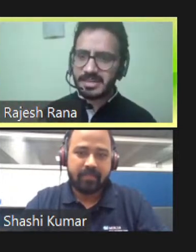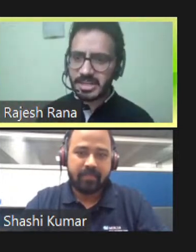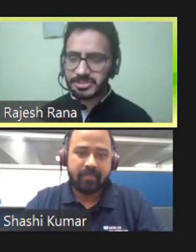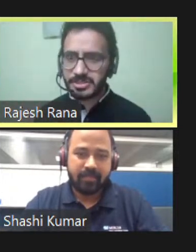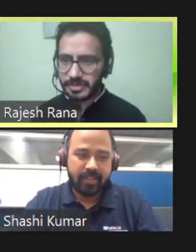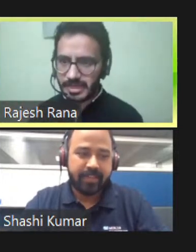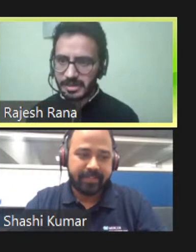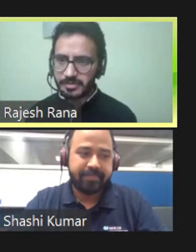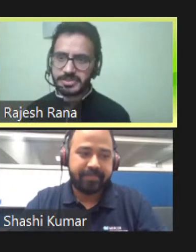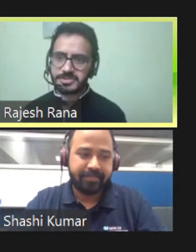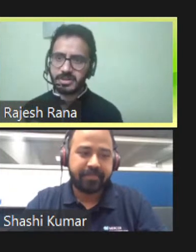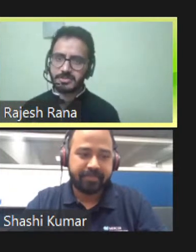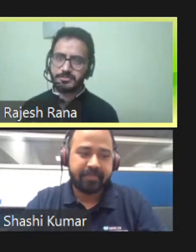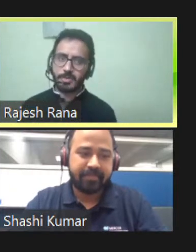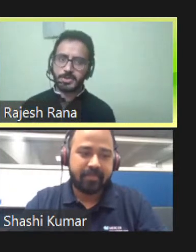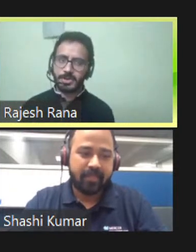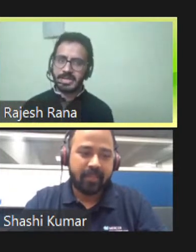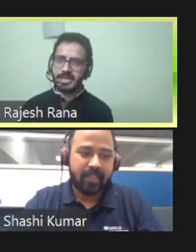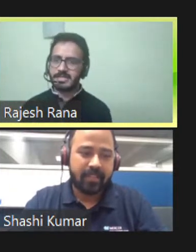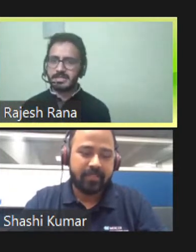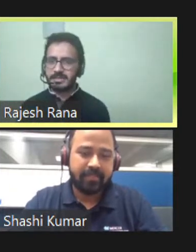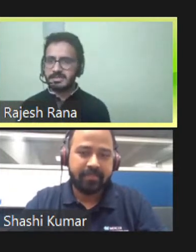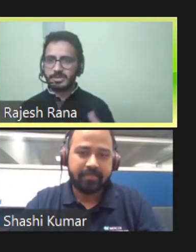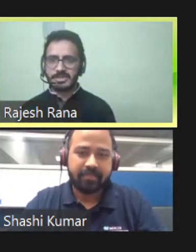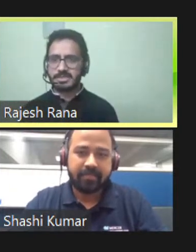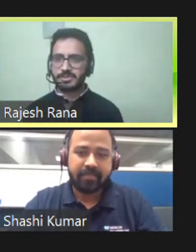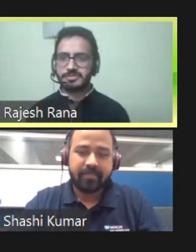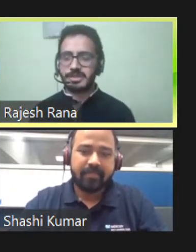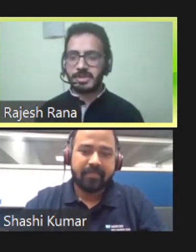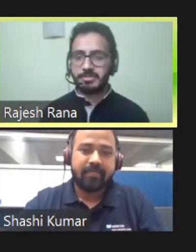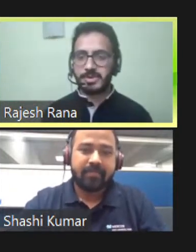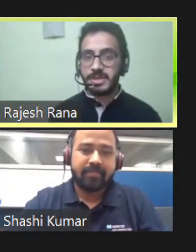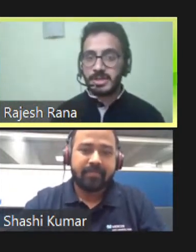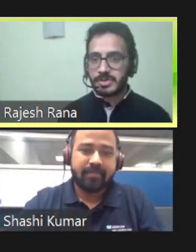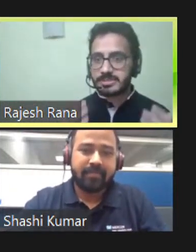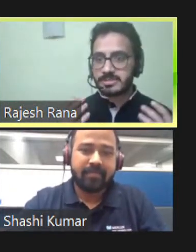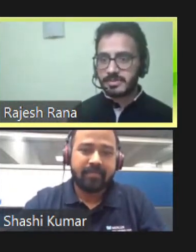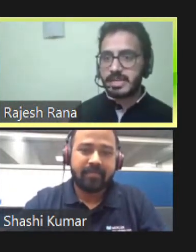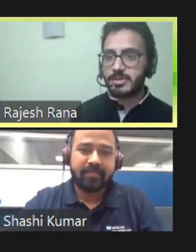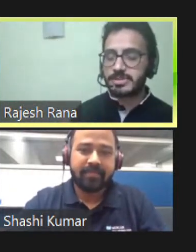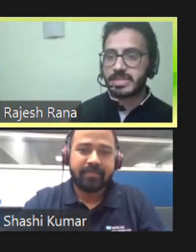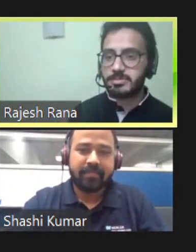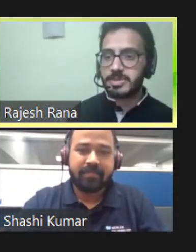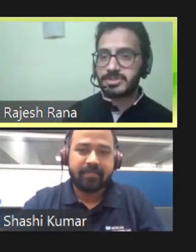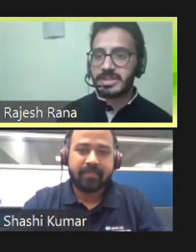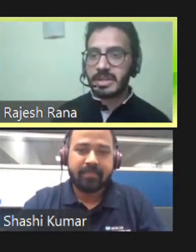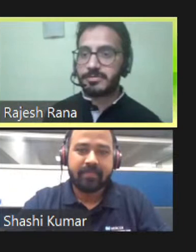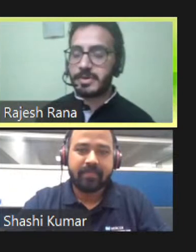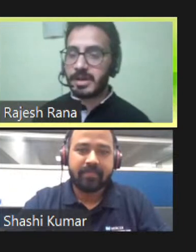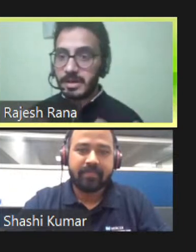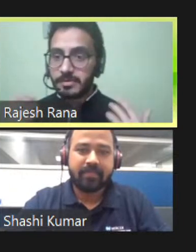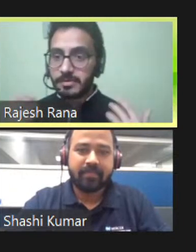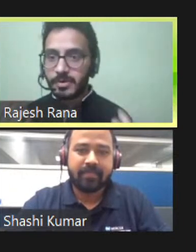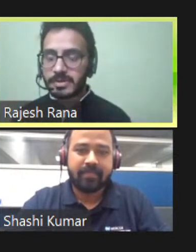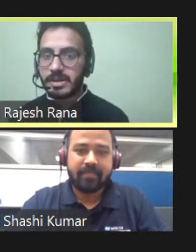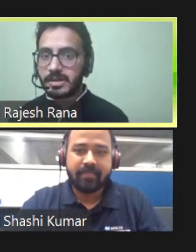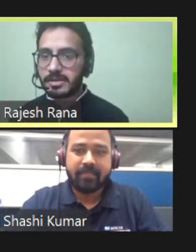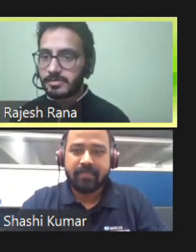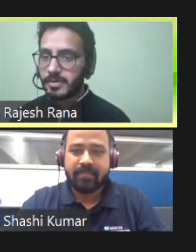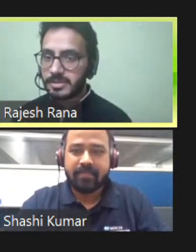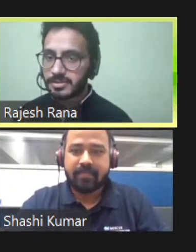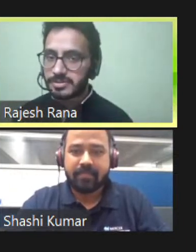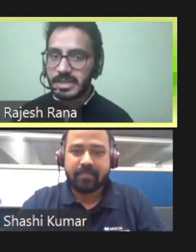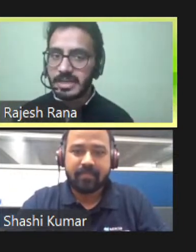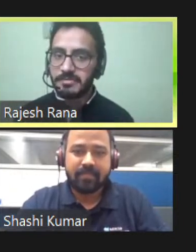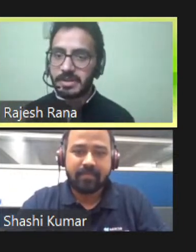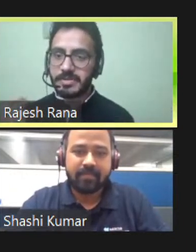as an international week, which started from 20th till 26th of September. So it's a very good celebration time